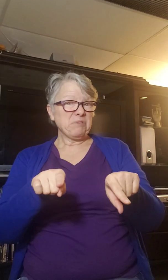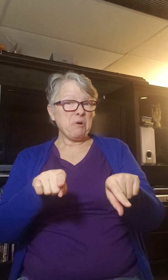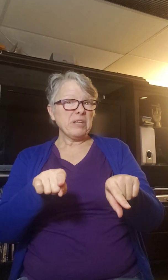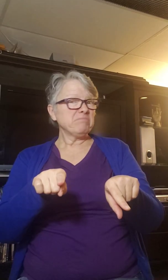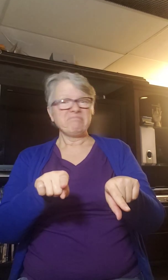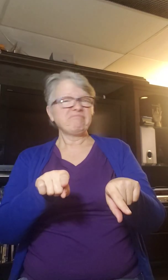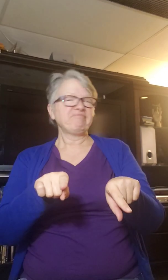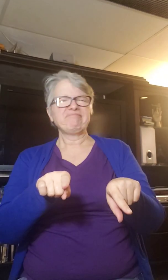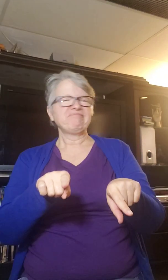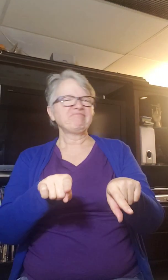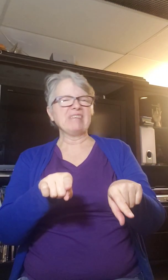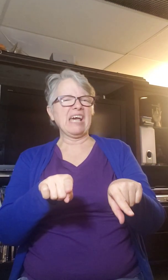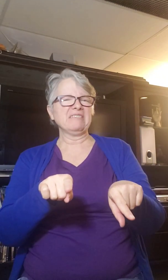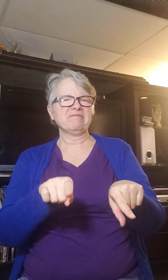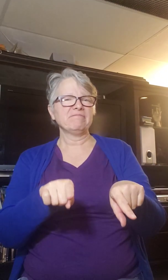Going? Yeah.